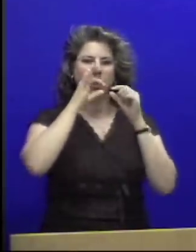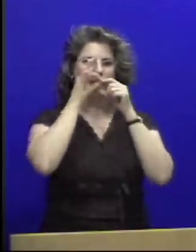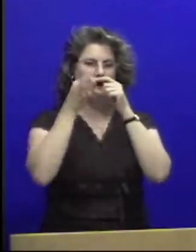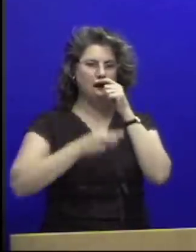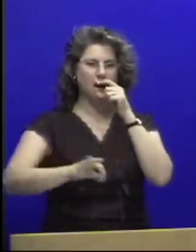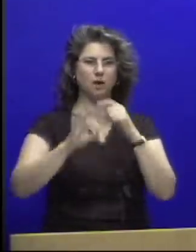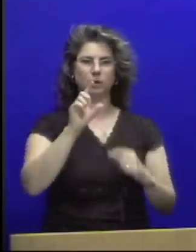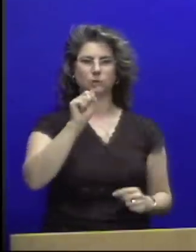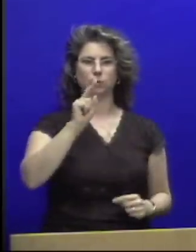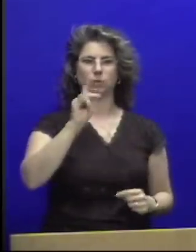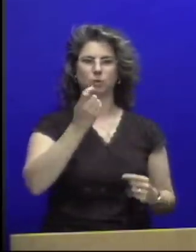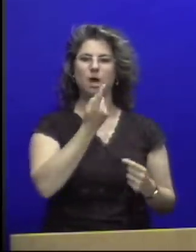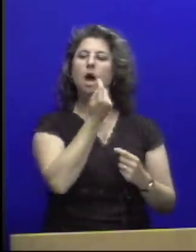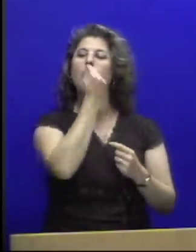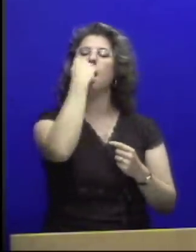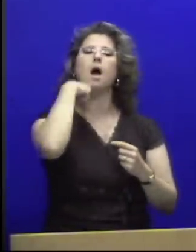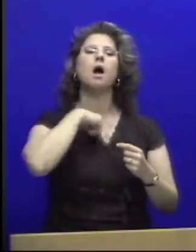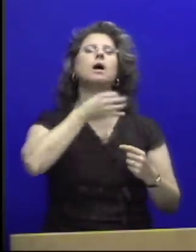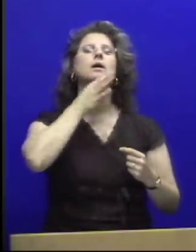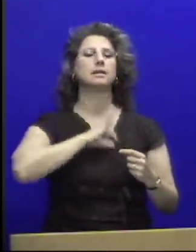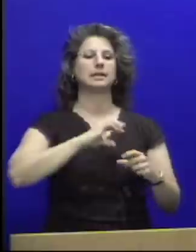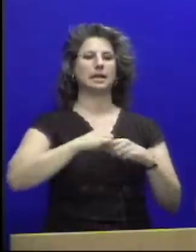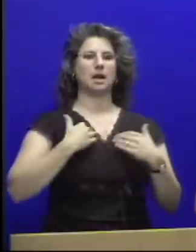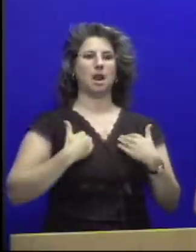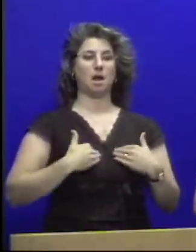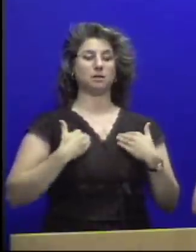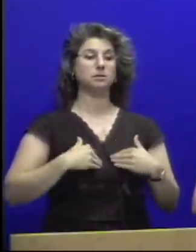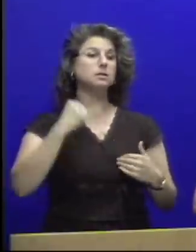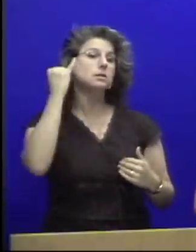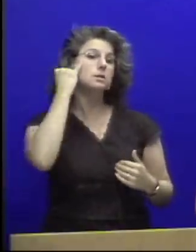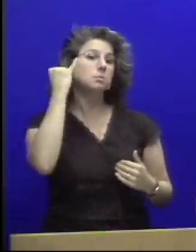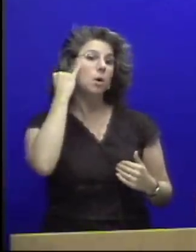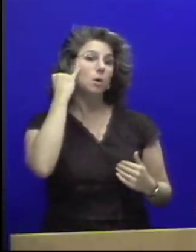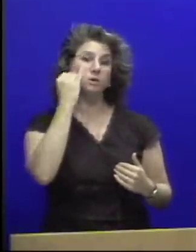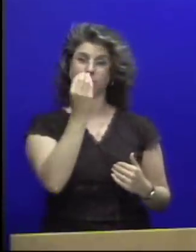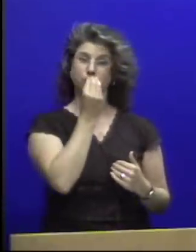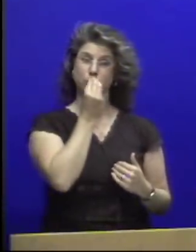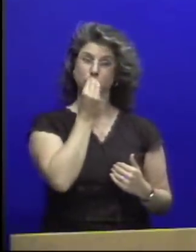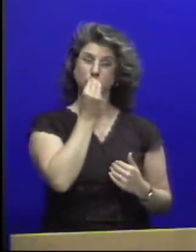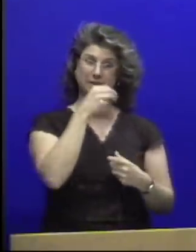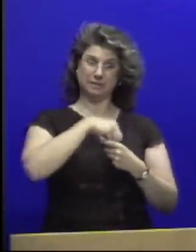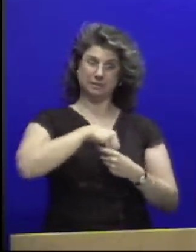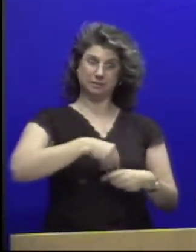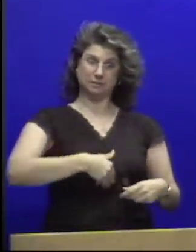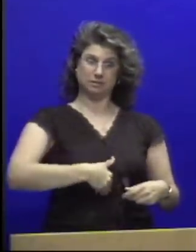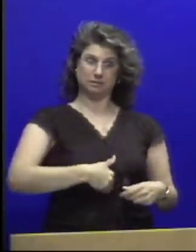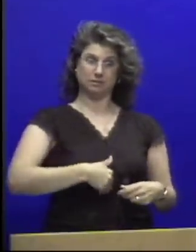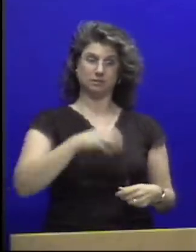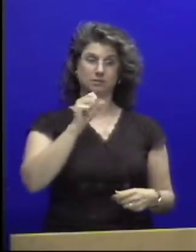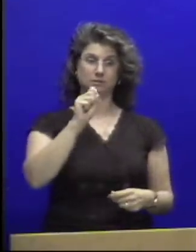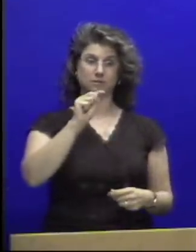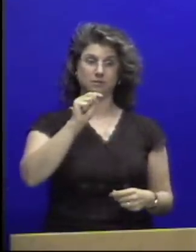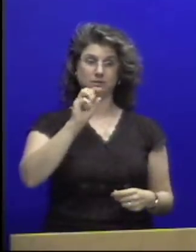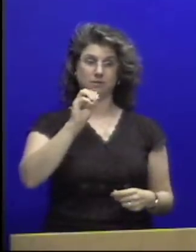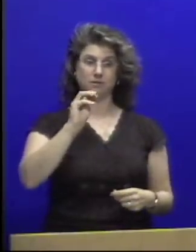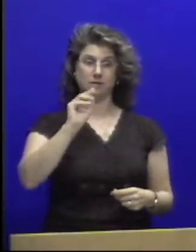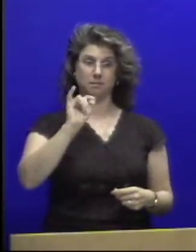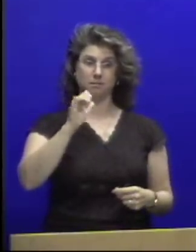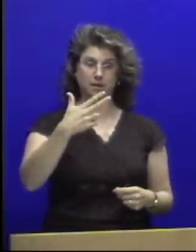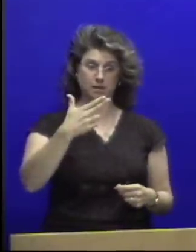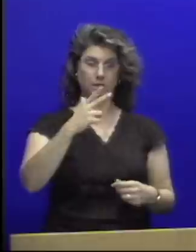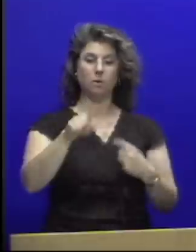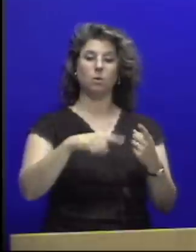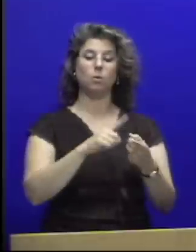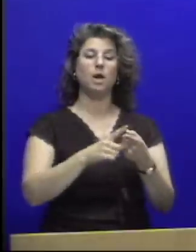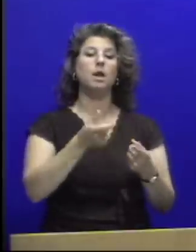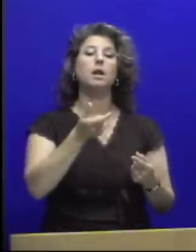your lungs. If you have a lot of food in your stomach, then when they try to put the